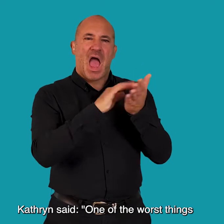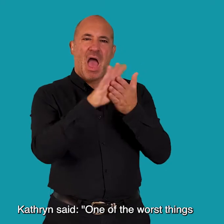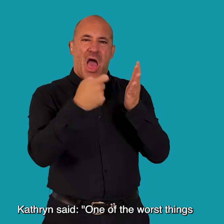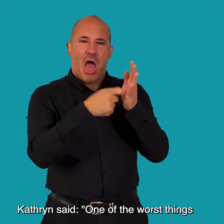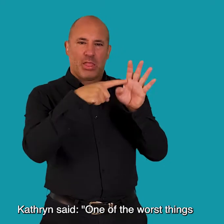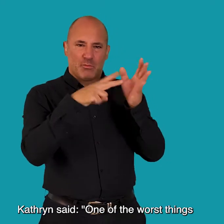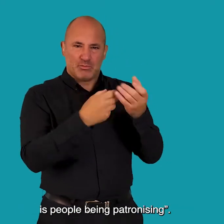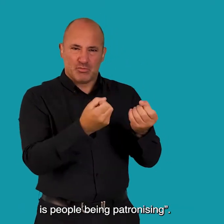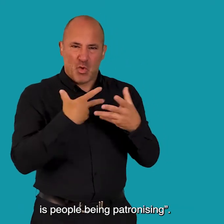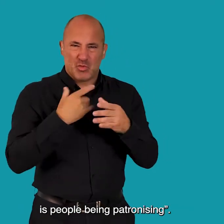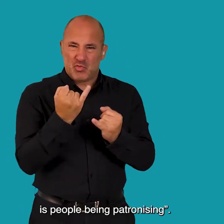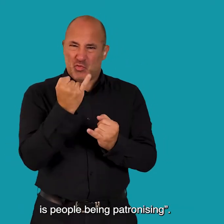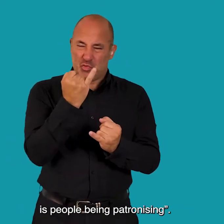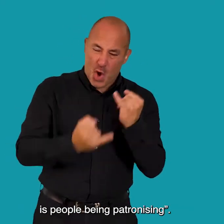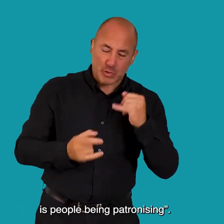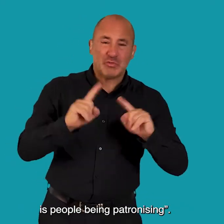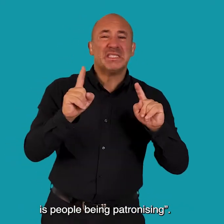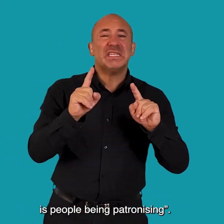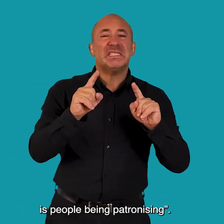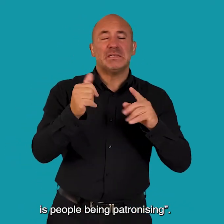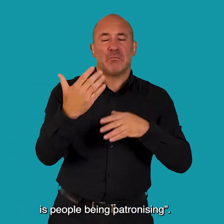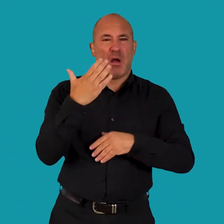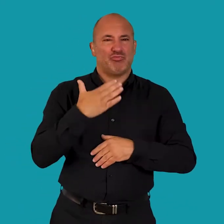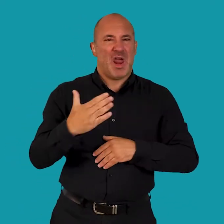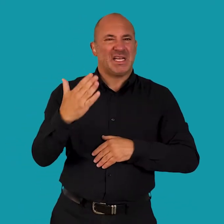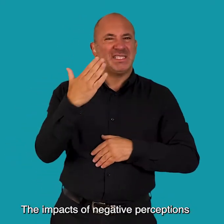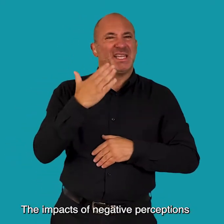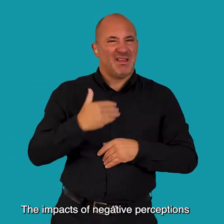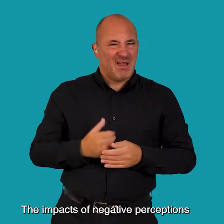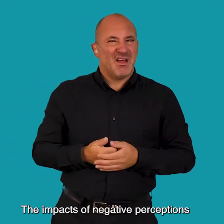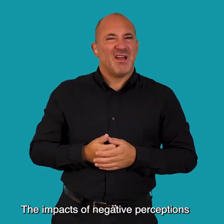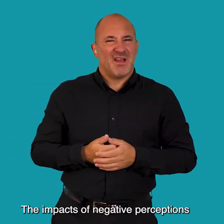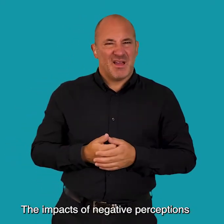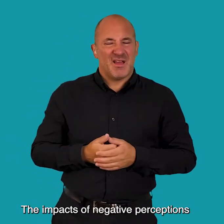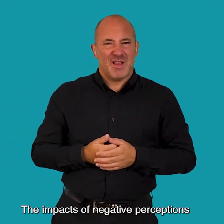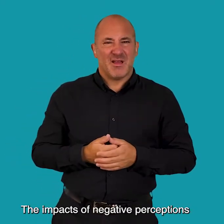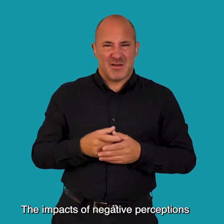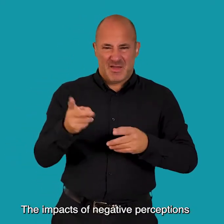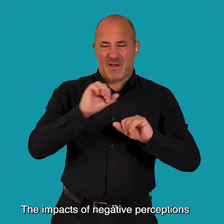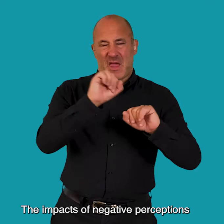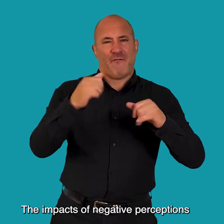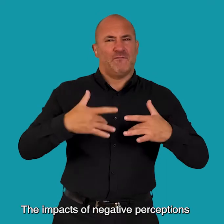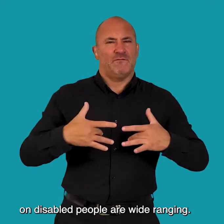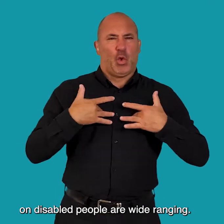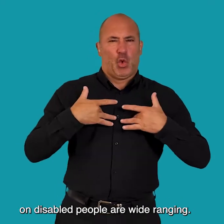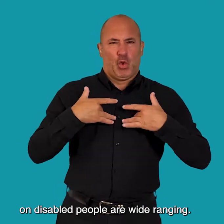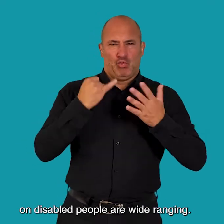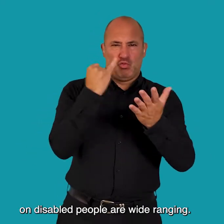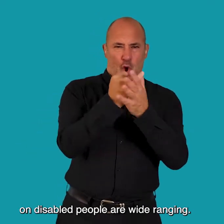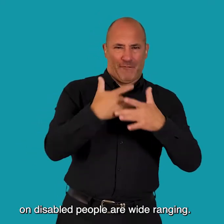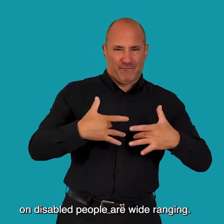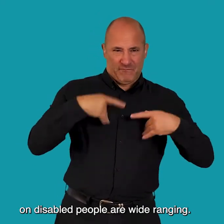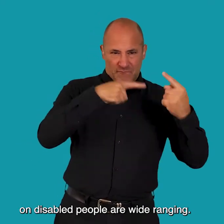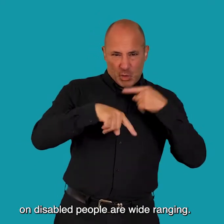worst things is people being patronising. The impacts of negative perceptions on disabled people are